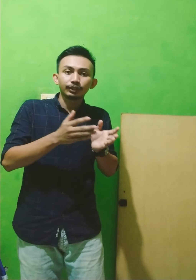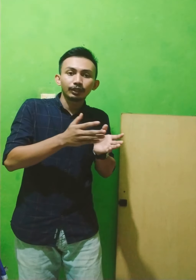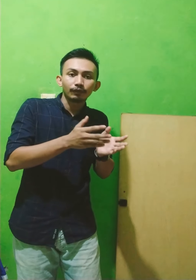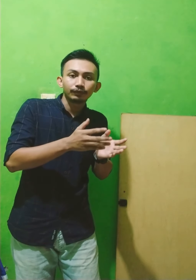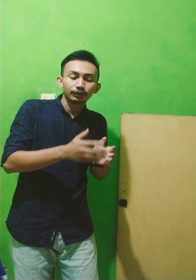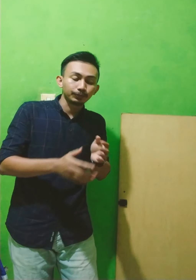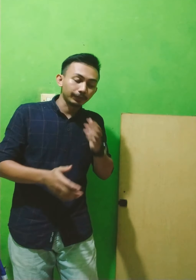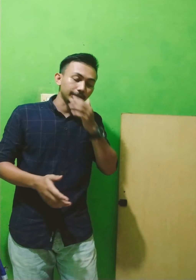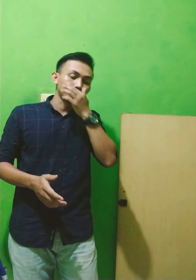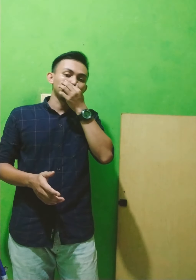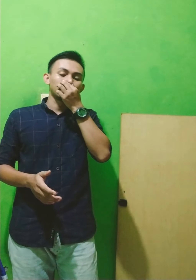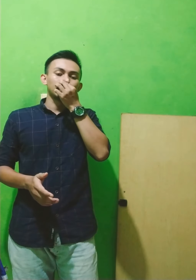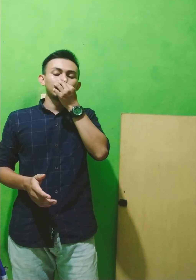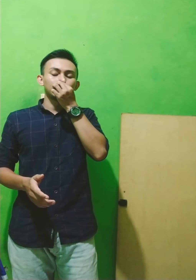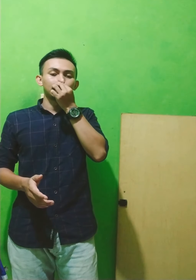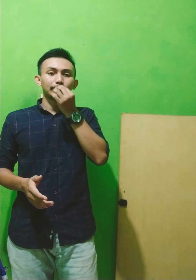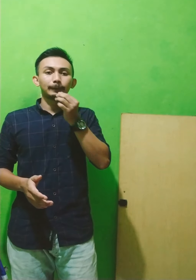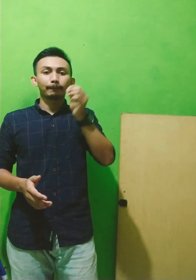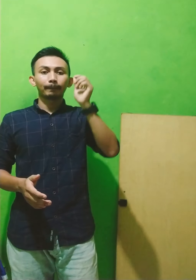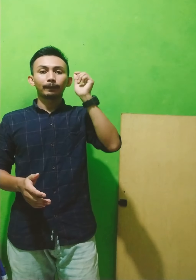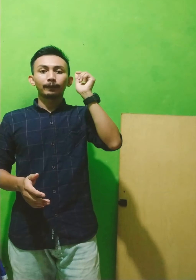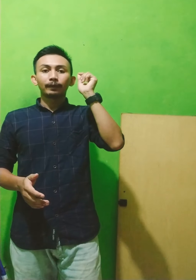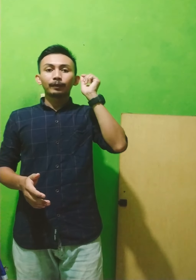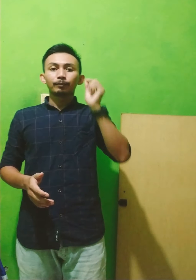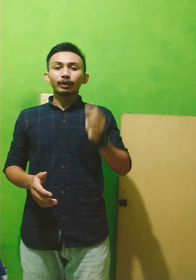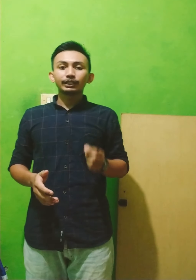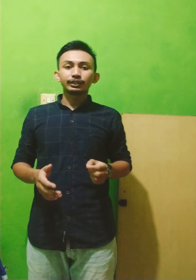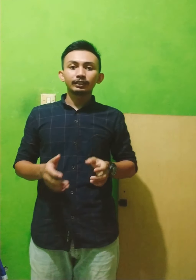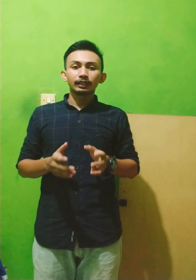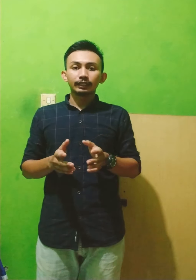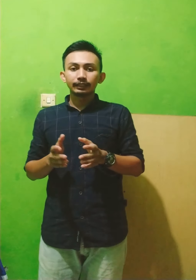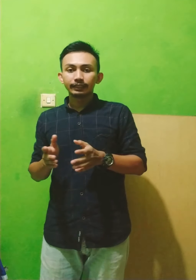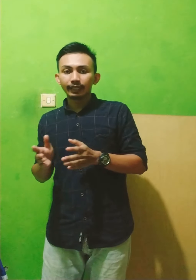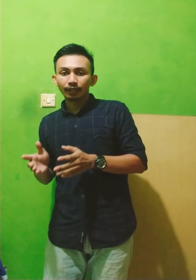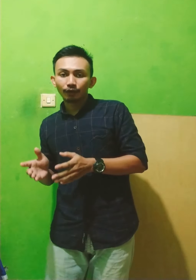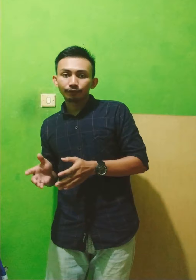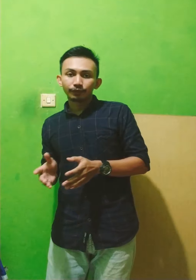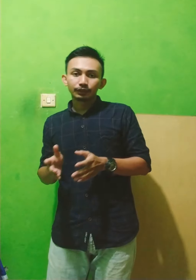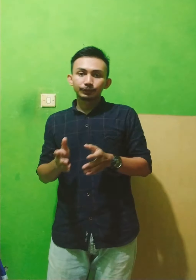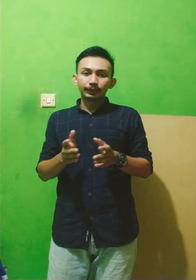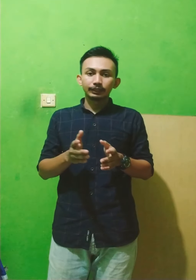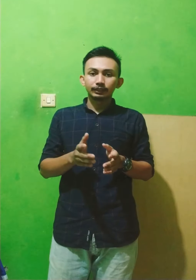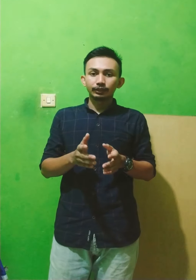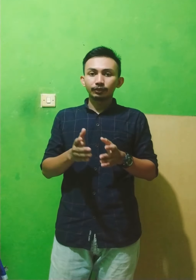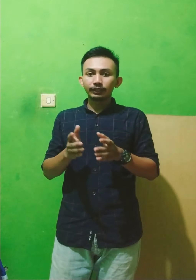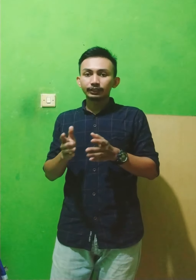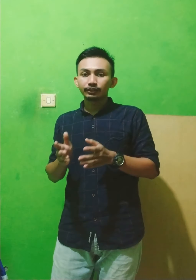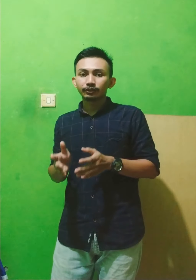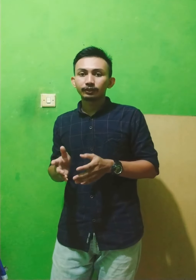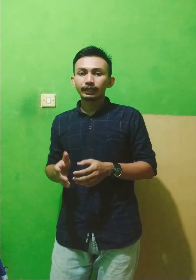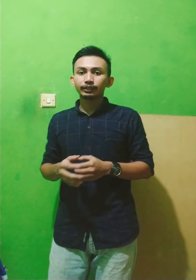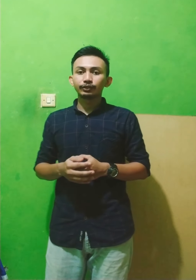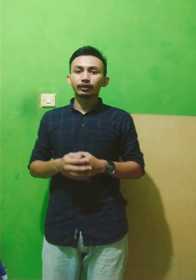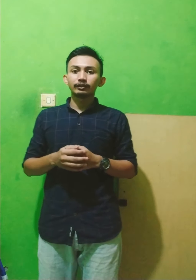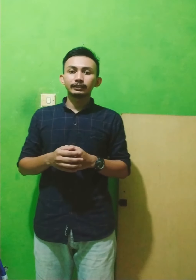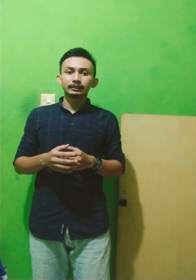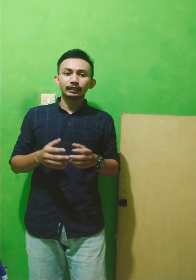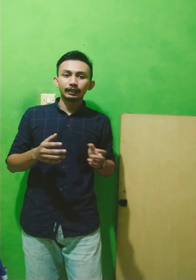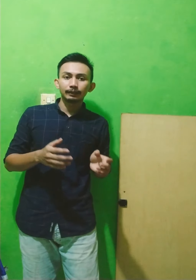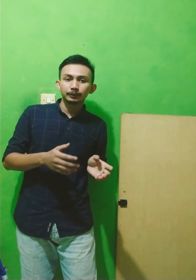of your speech. Uh, by signaling the end of your speech, you ensure that your audience lives